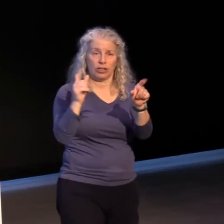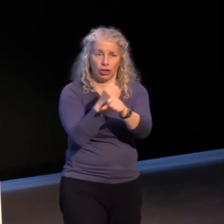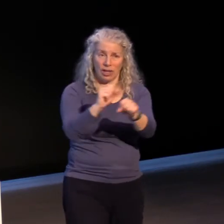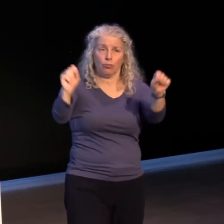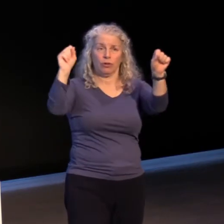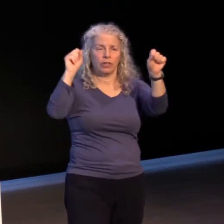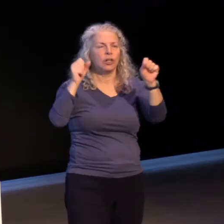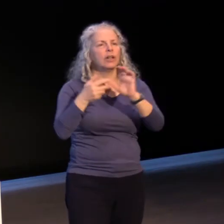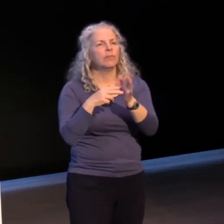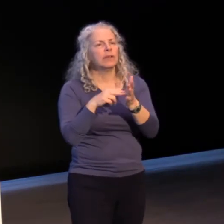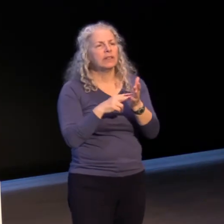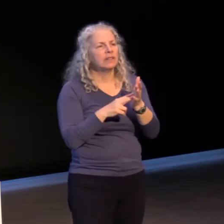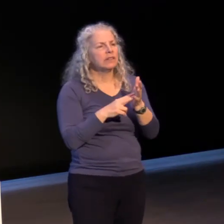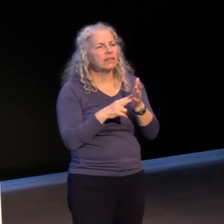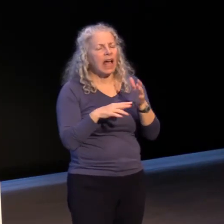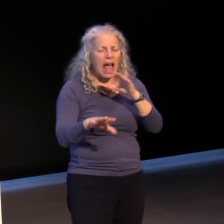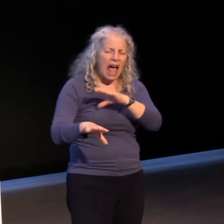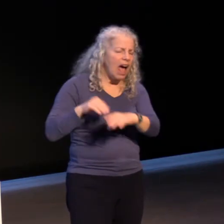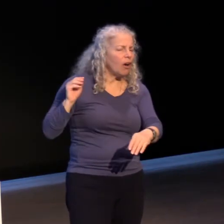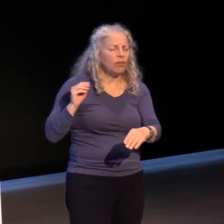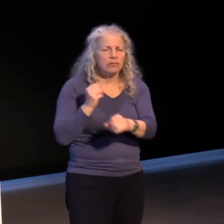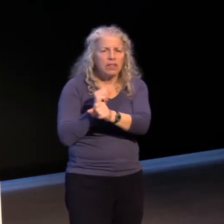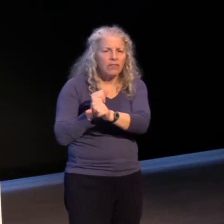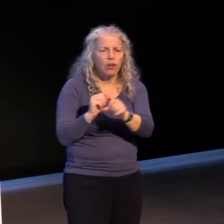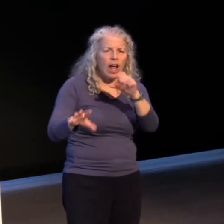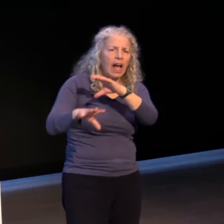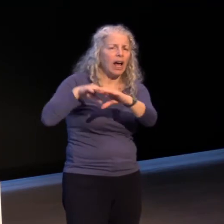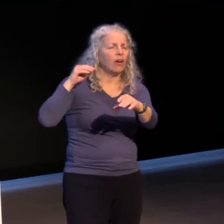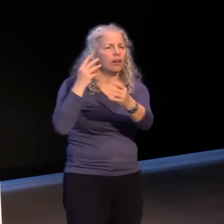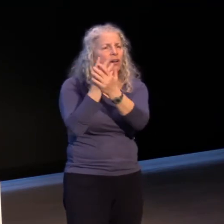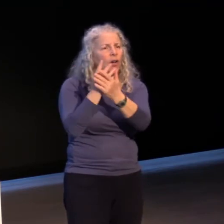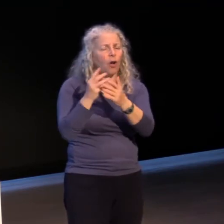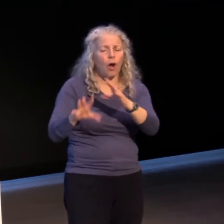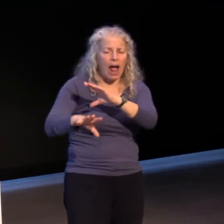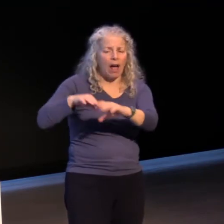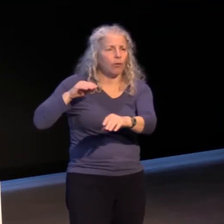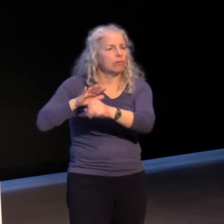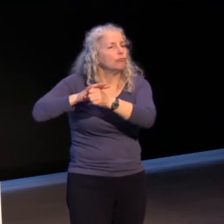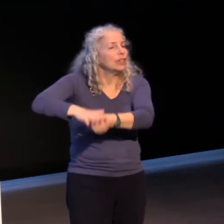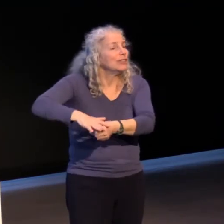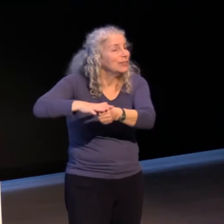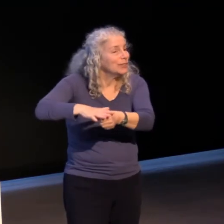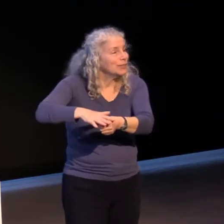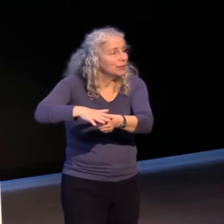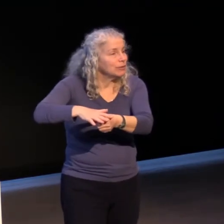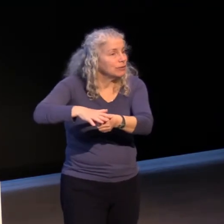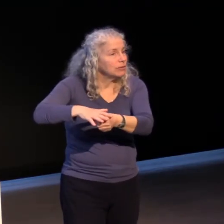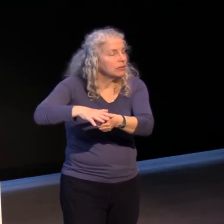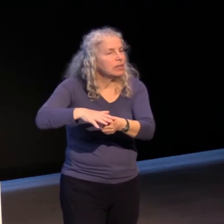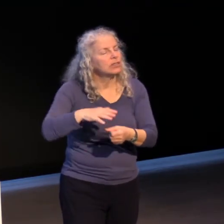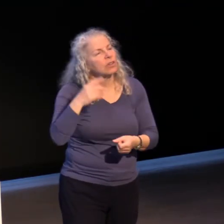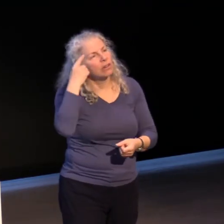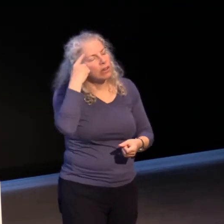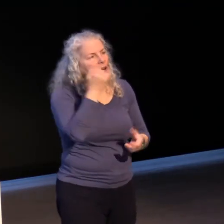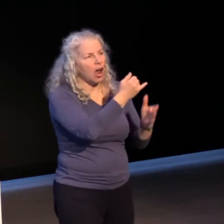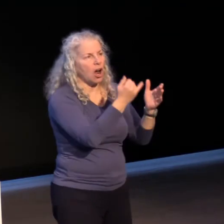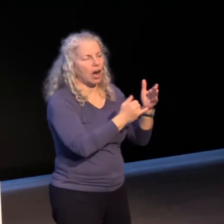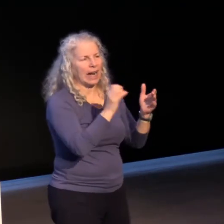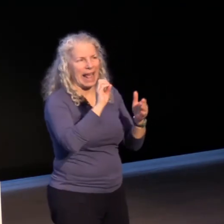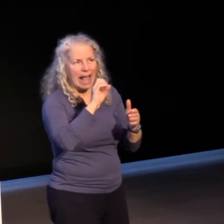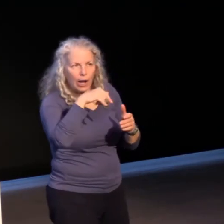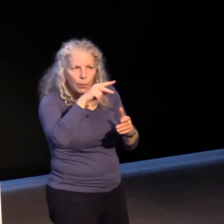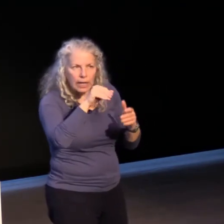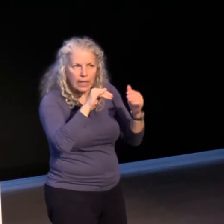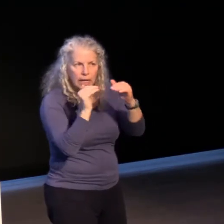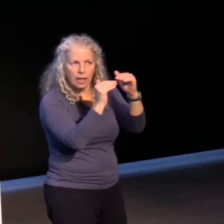someone free from imprisonment, slavery, or oppression. And in relation to art, equity doesn't mean giving